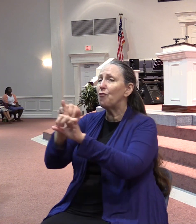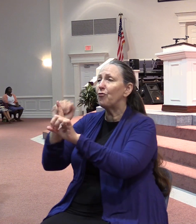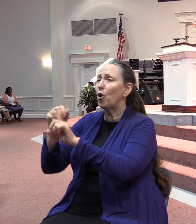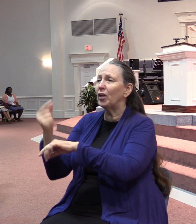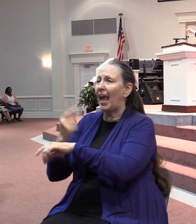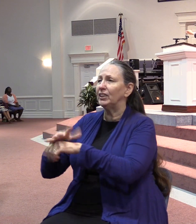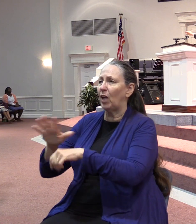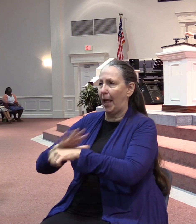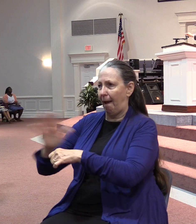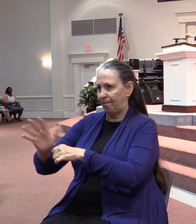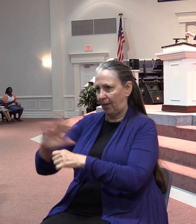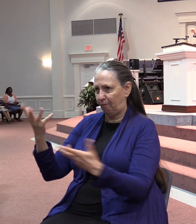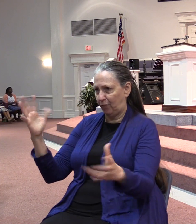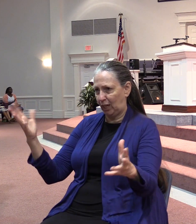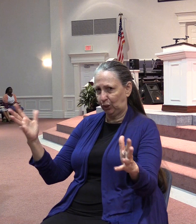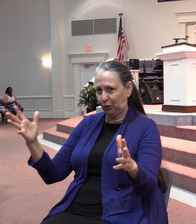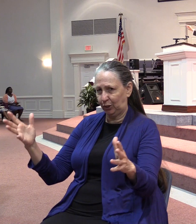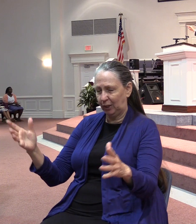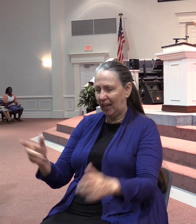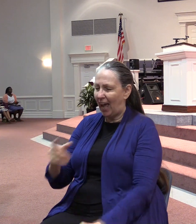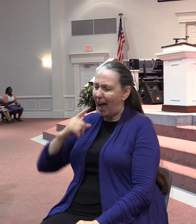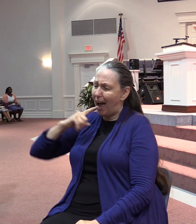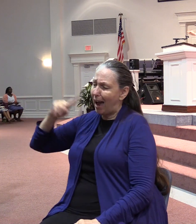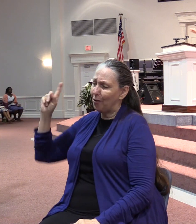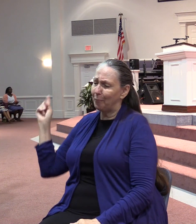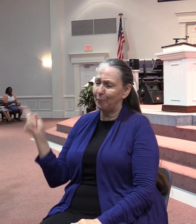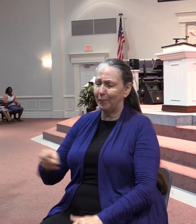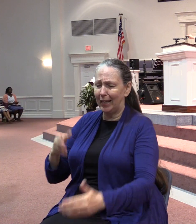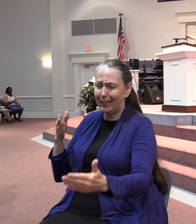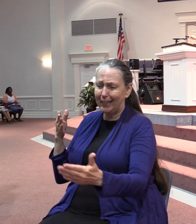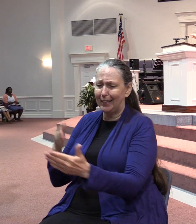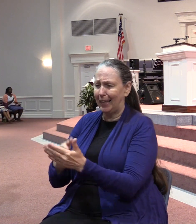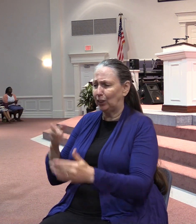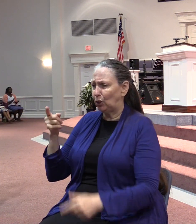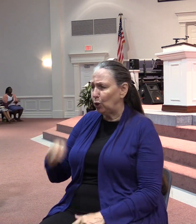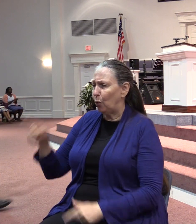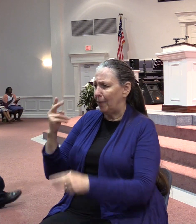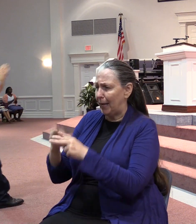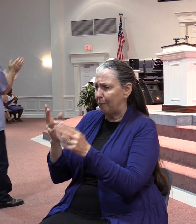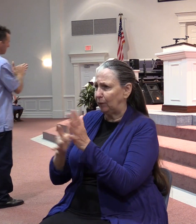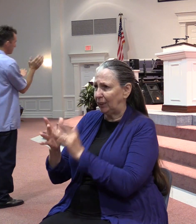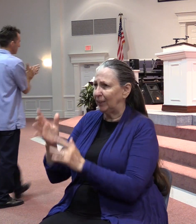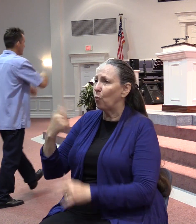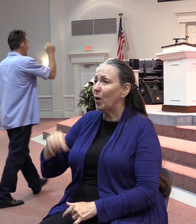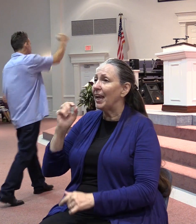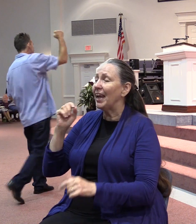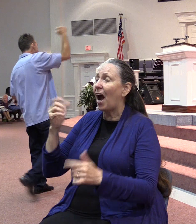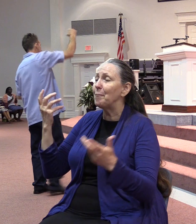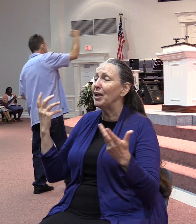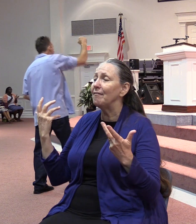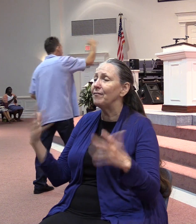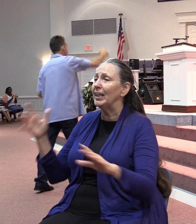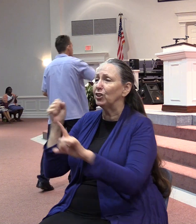place long enough. I rebuke that in the name of Jesus. We've been bewitched long